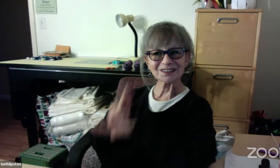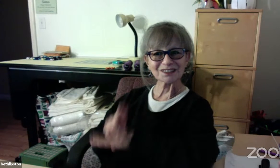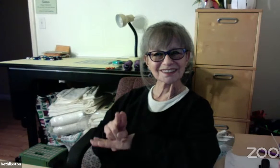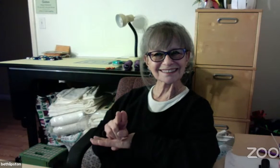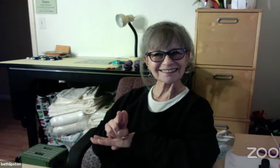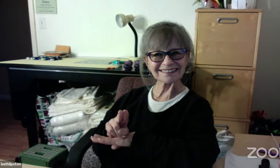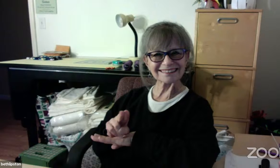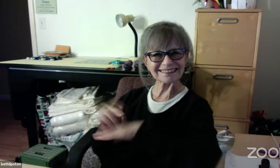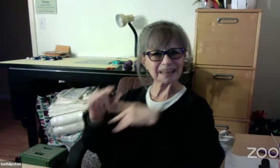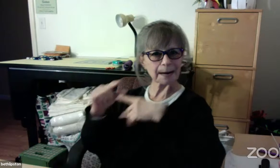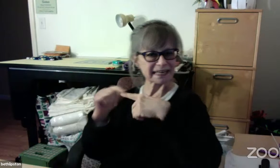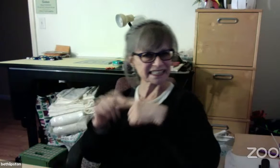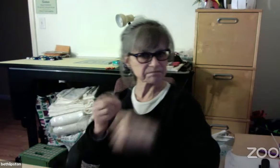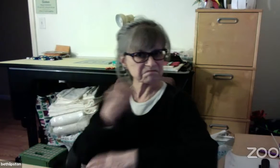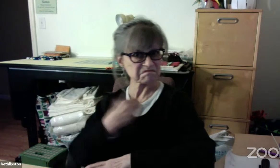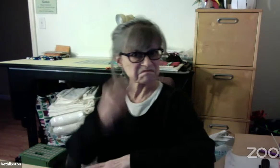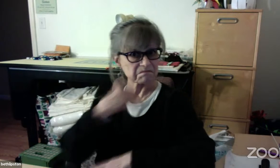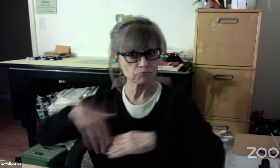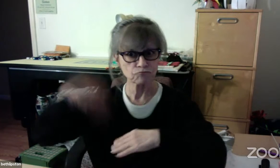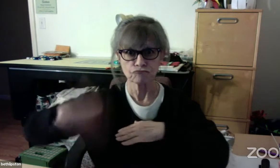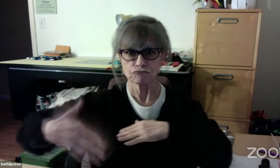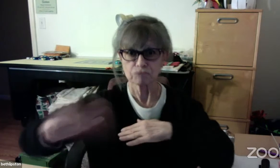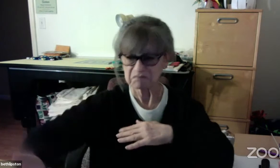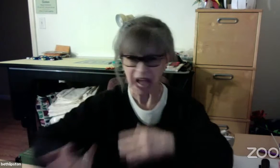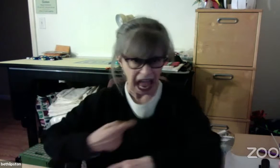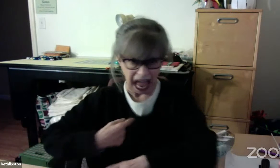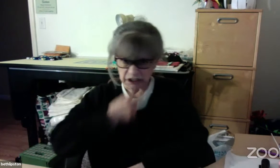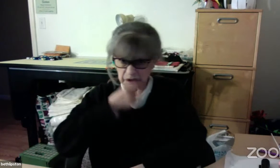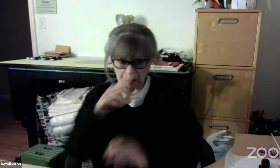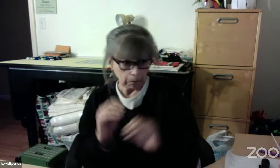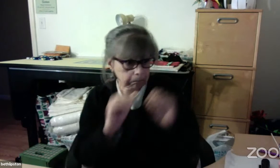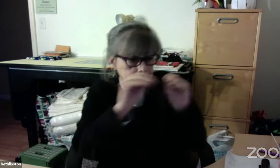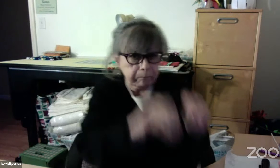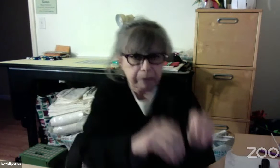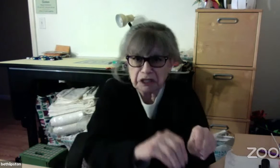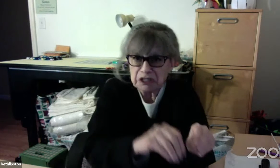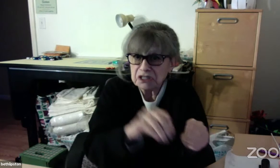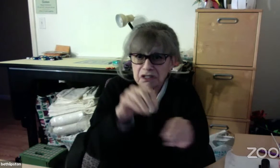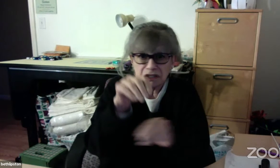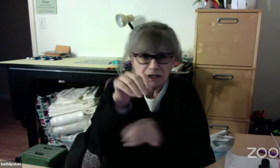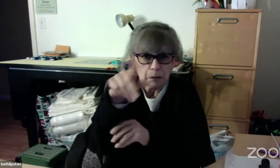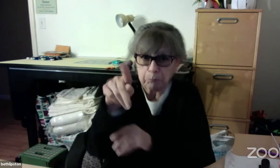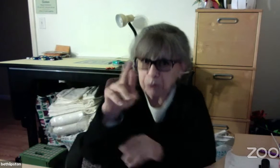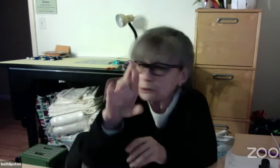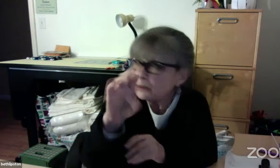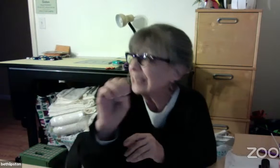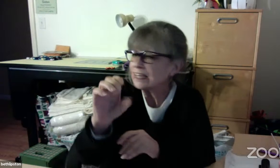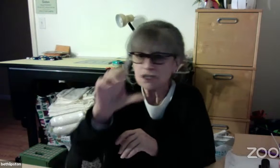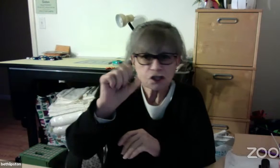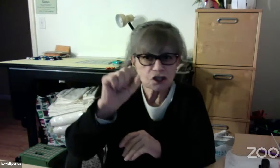Mhm. Mhm. Mhm. Mhm.